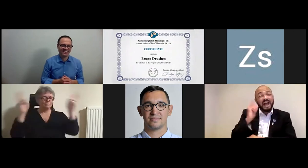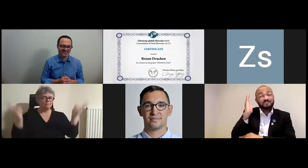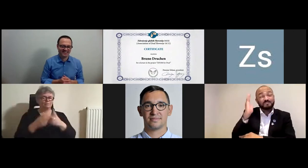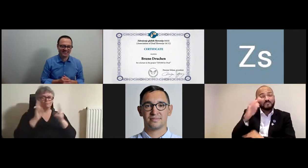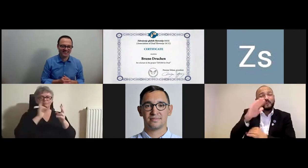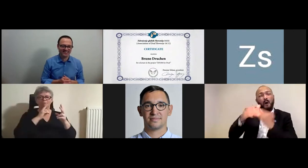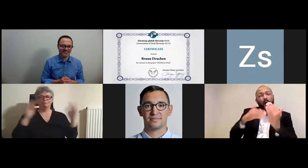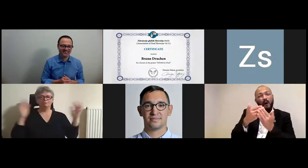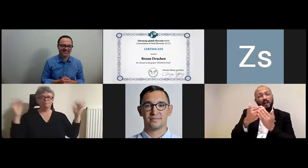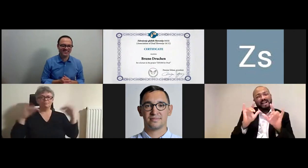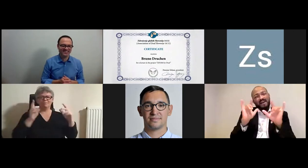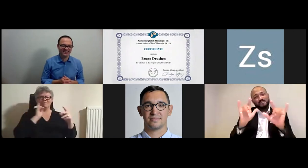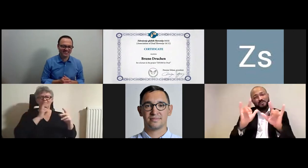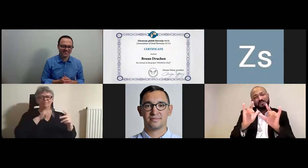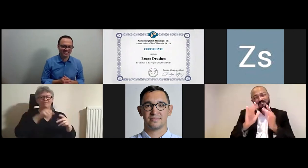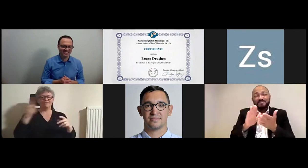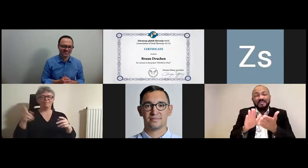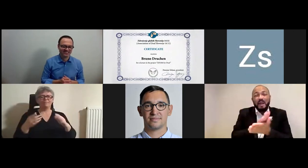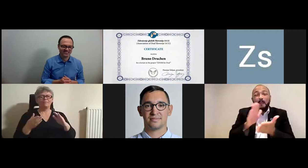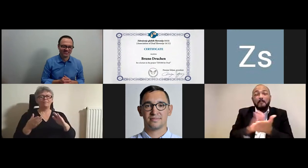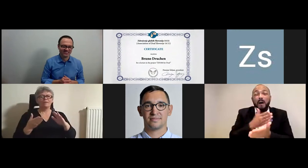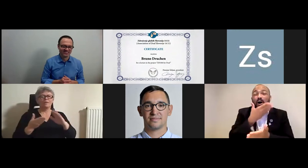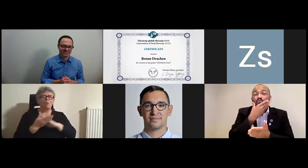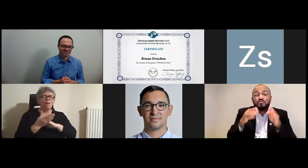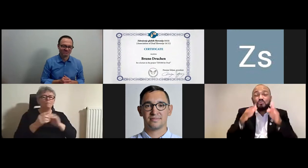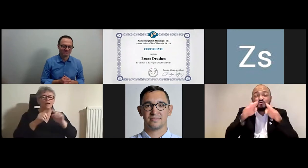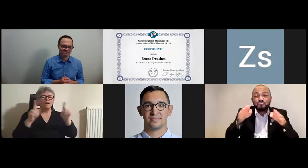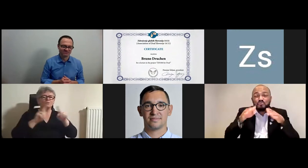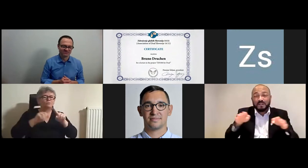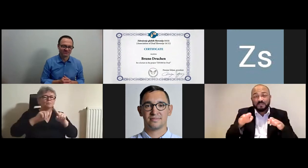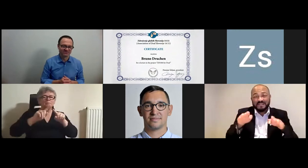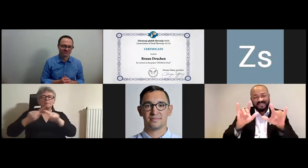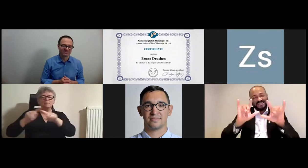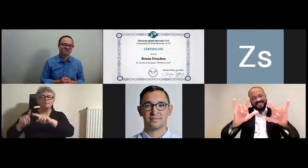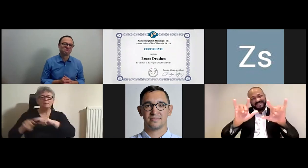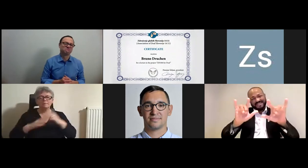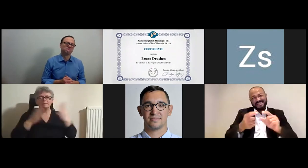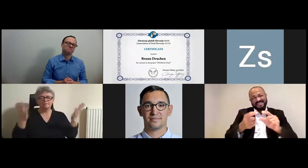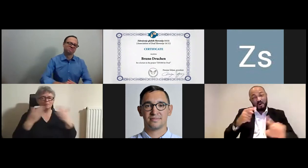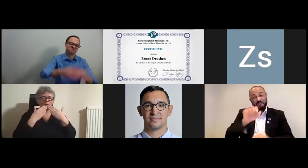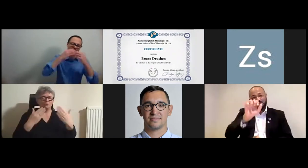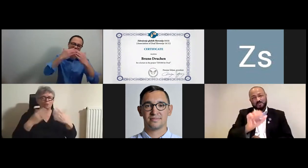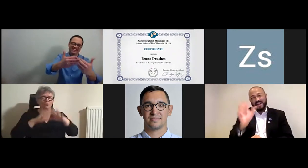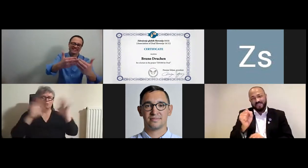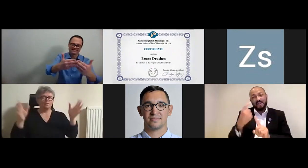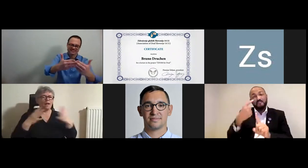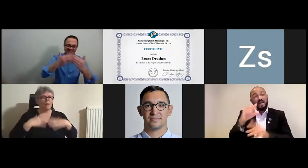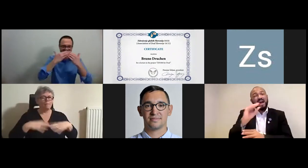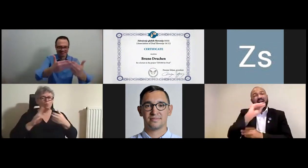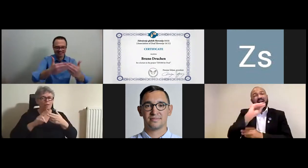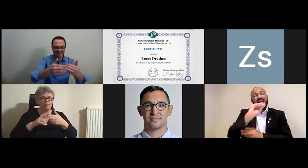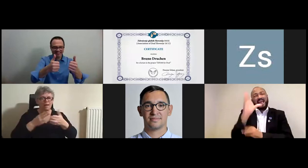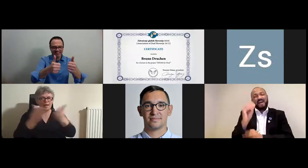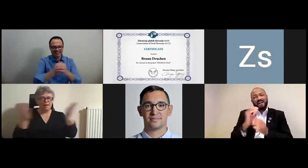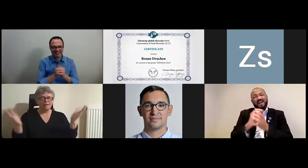world. And all the different deaf interpreters. Love you all. Merry Christmas